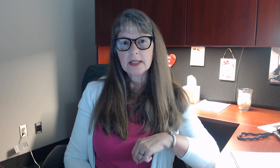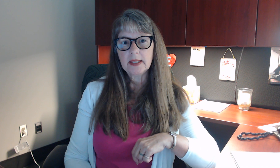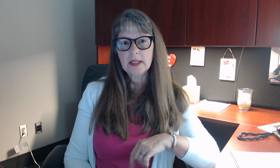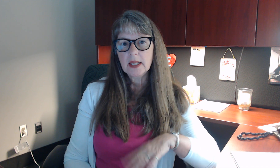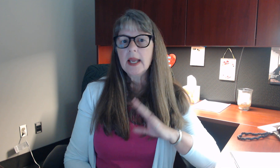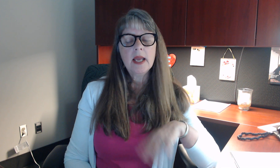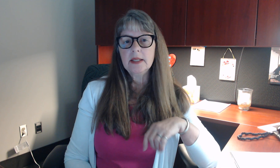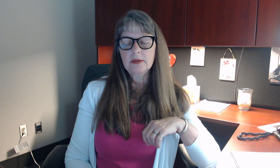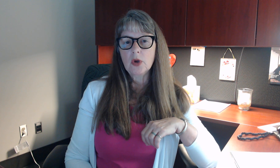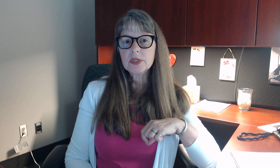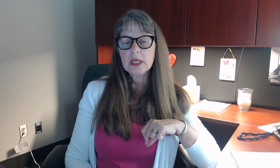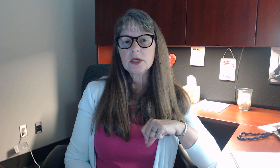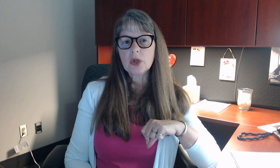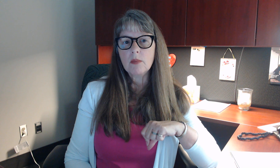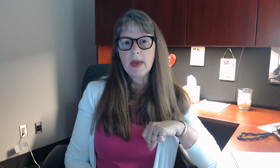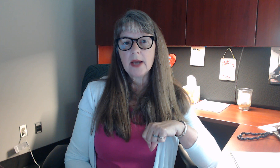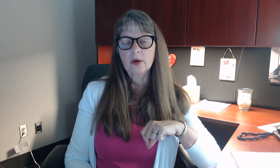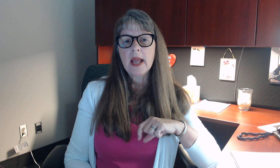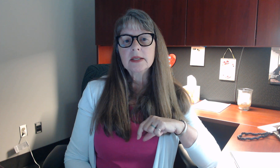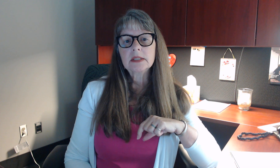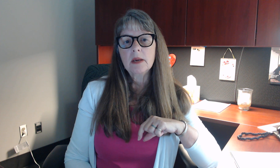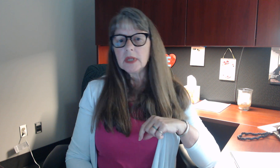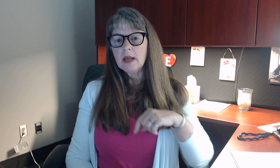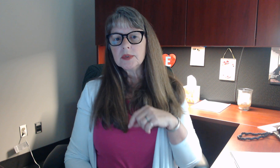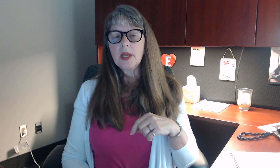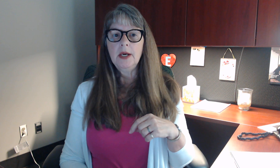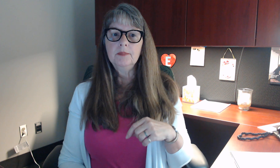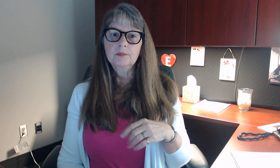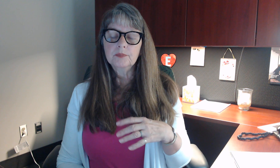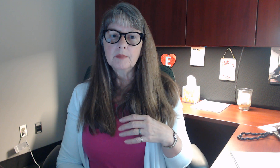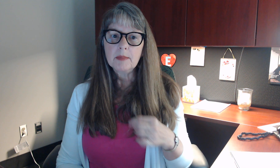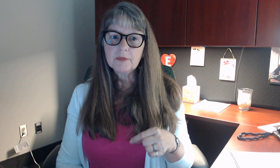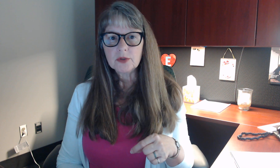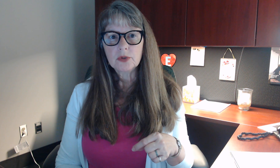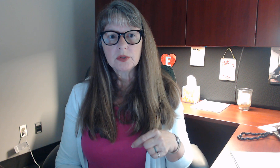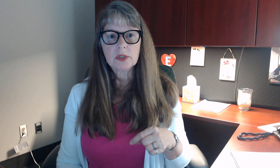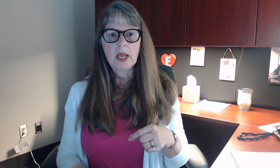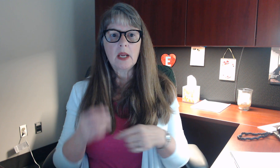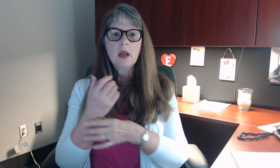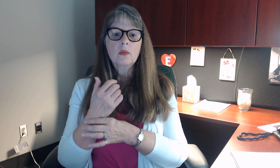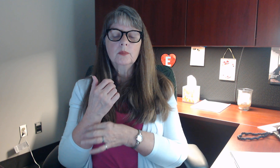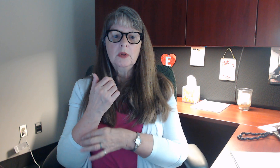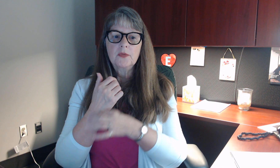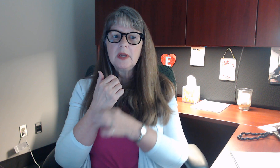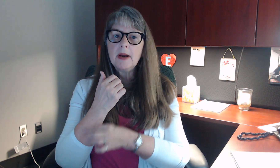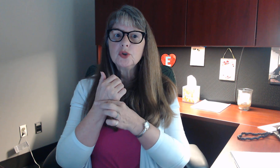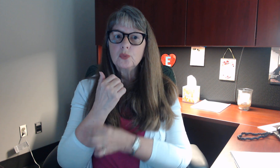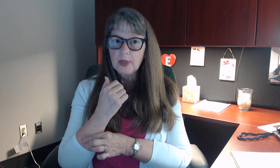it, those things don't matter. Sometimes my professors used to say, think about your